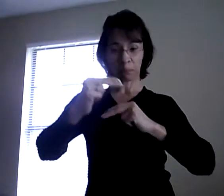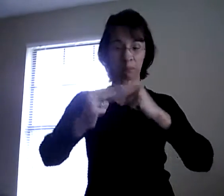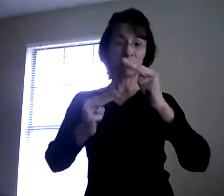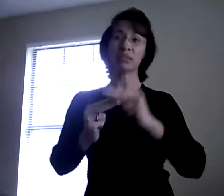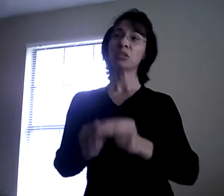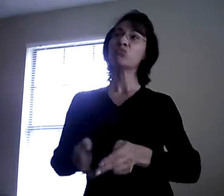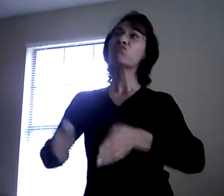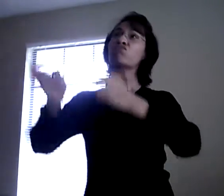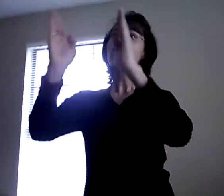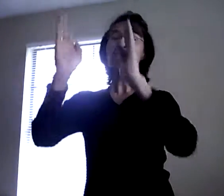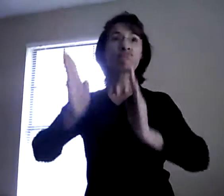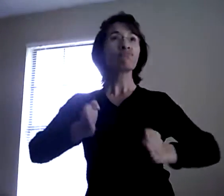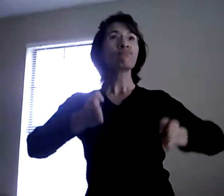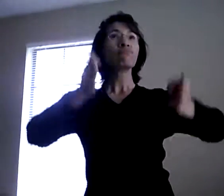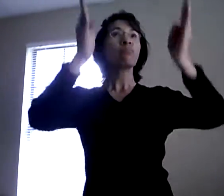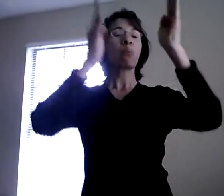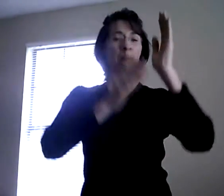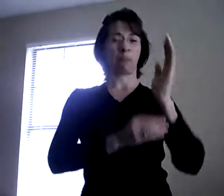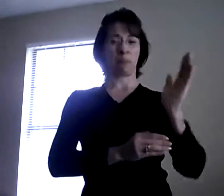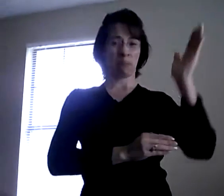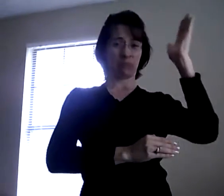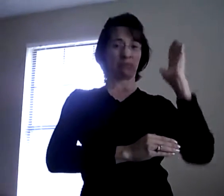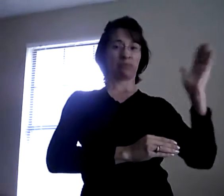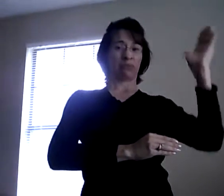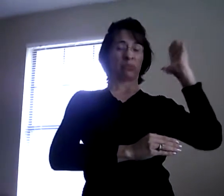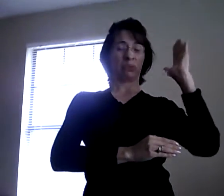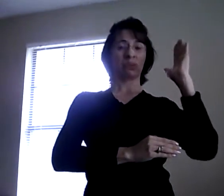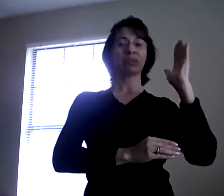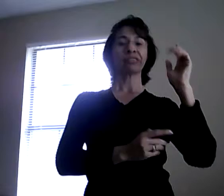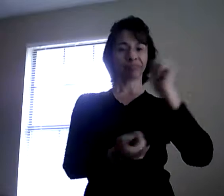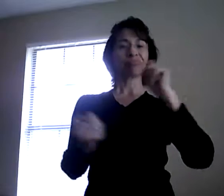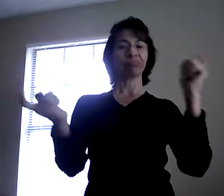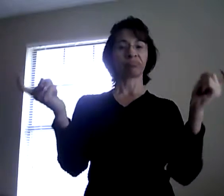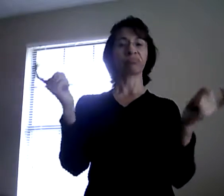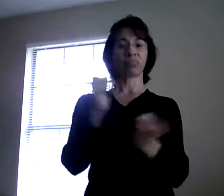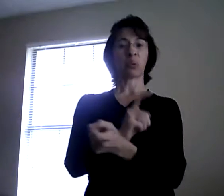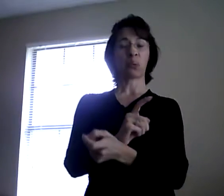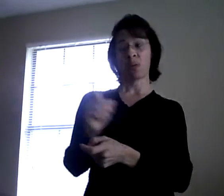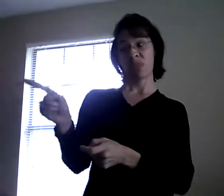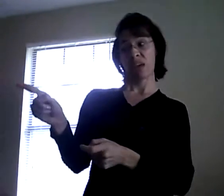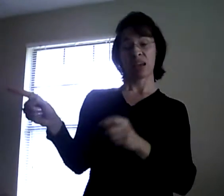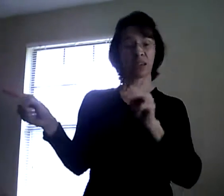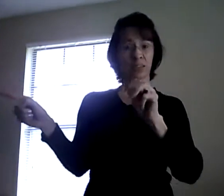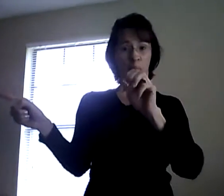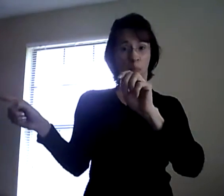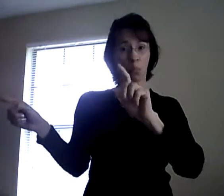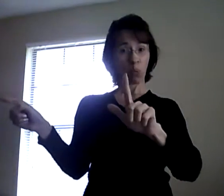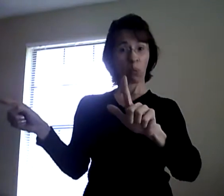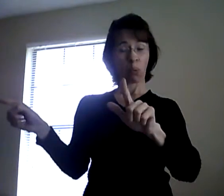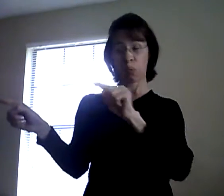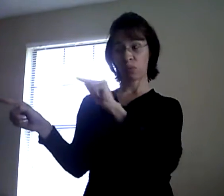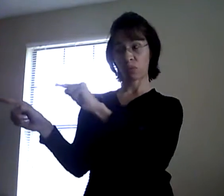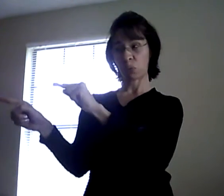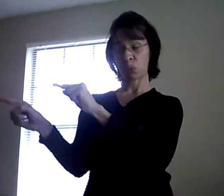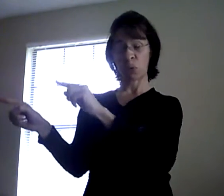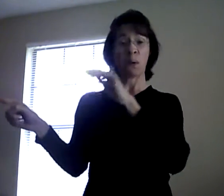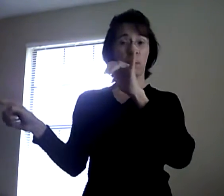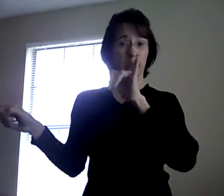lofts, and a lot of people live downtown. There's a mall downtown now. We still have the same old city hall